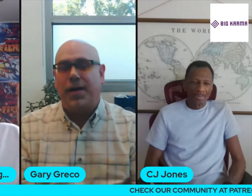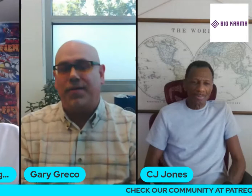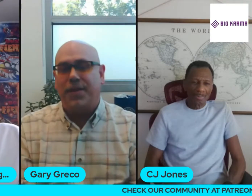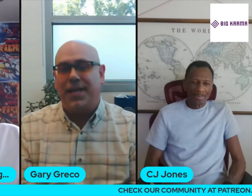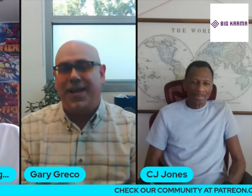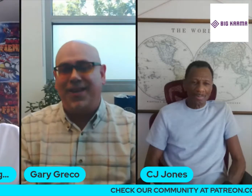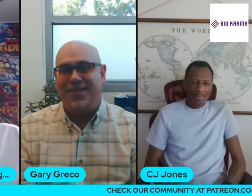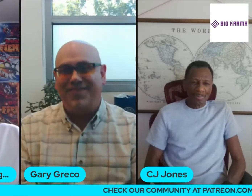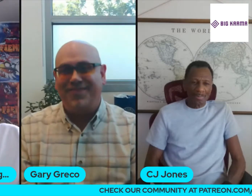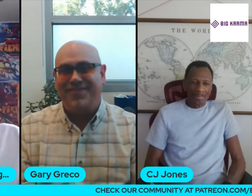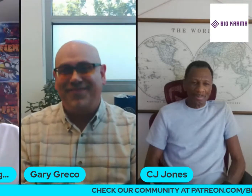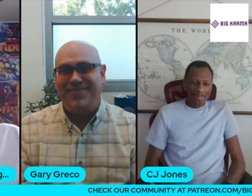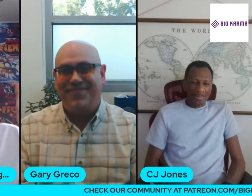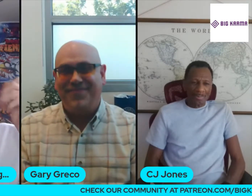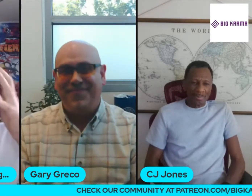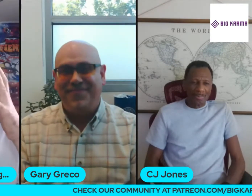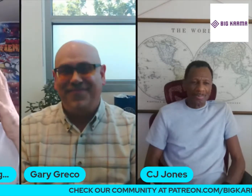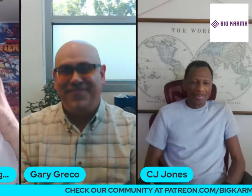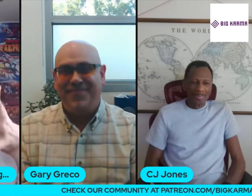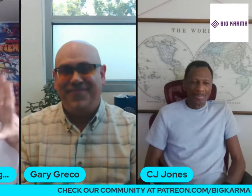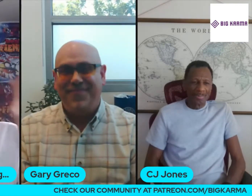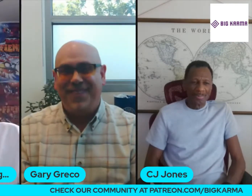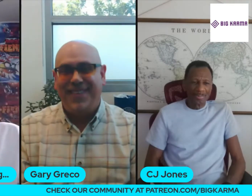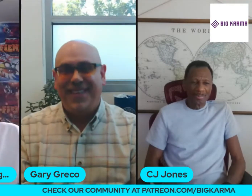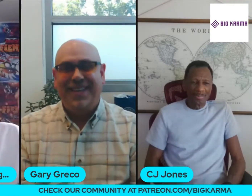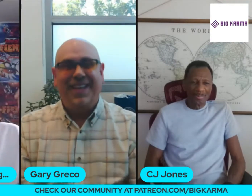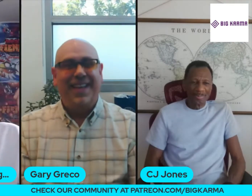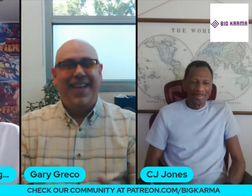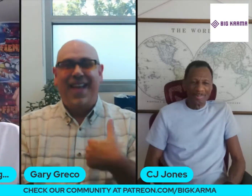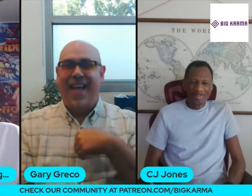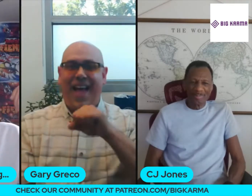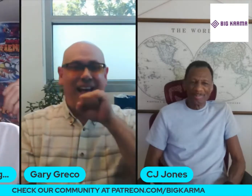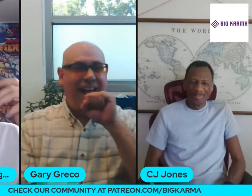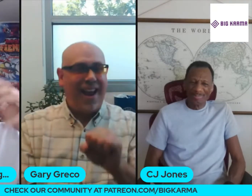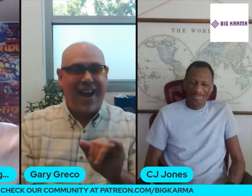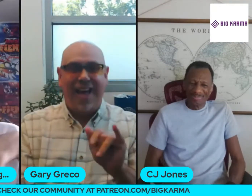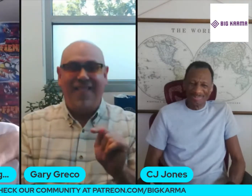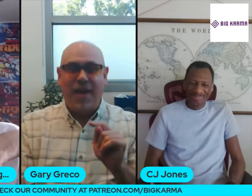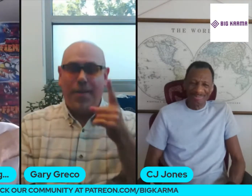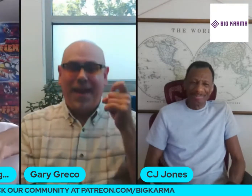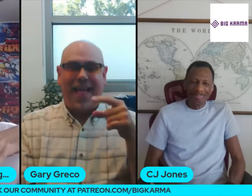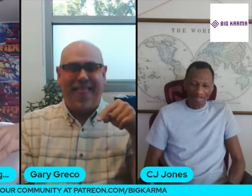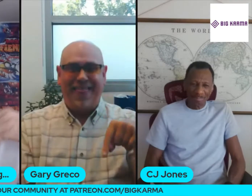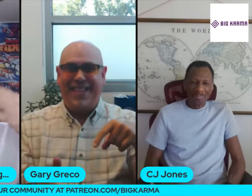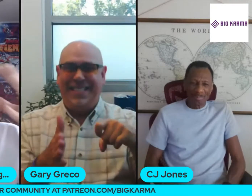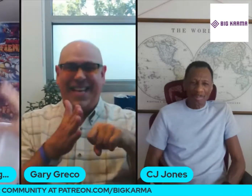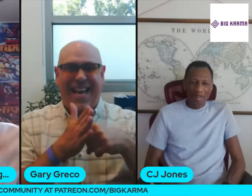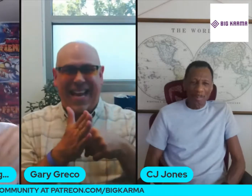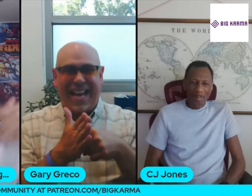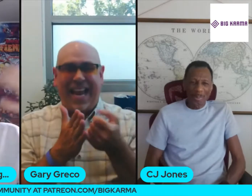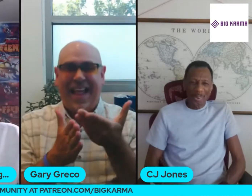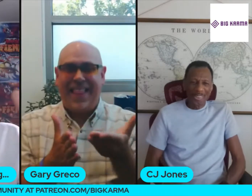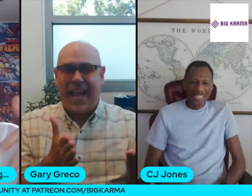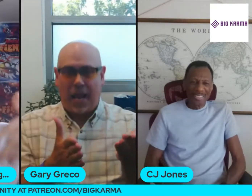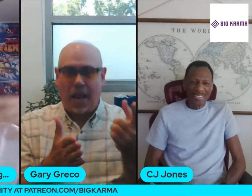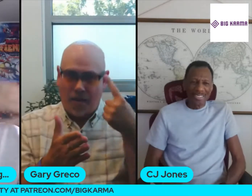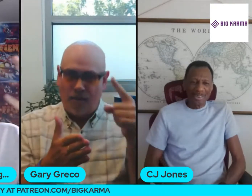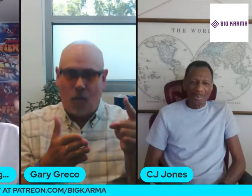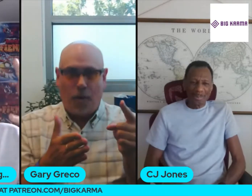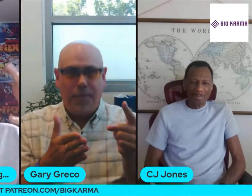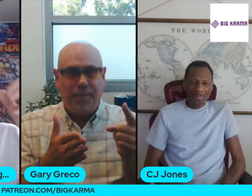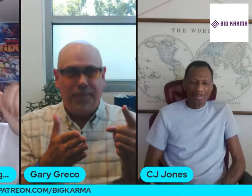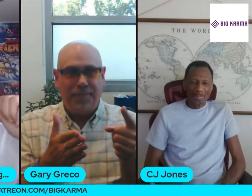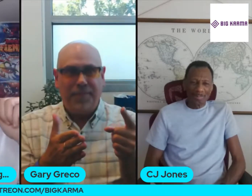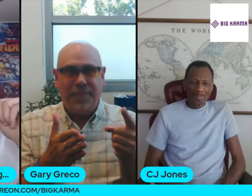and work collectively together. I love this advice because this is a key theme from our guests we've